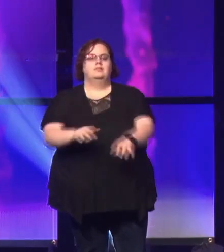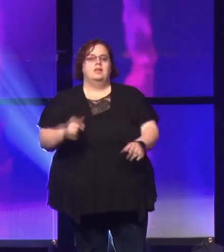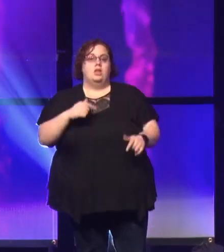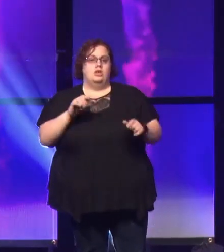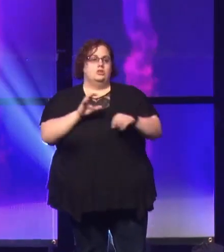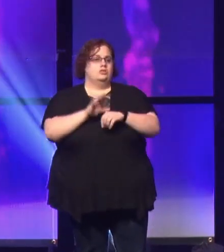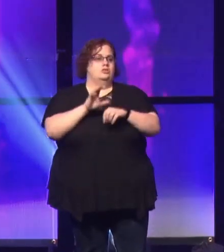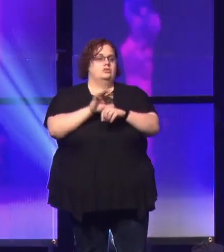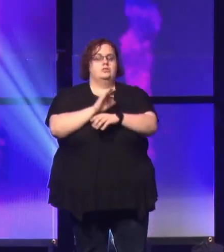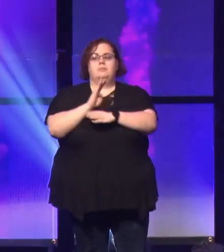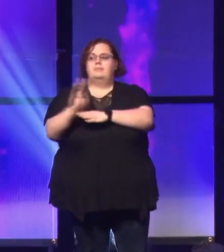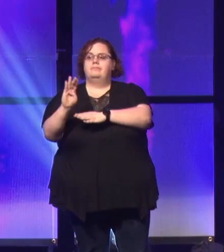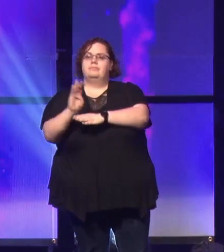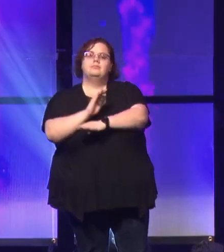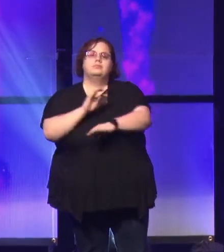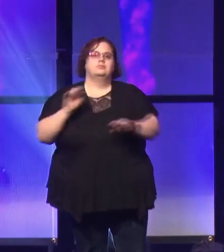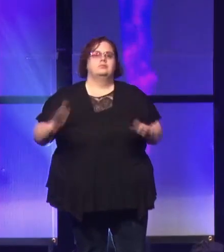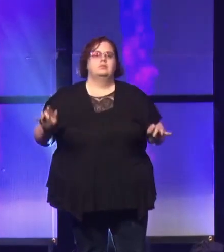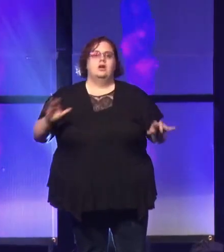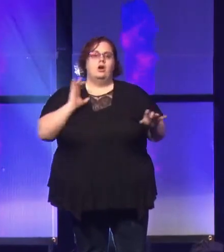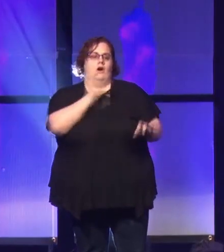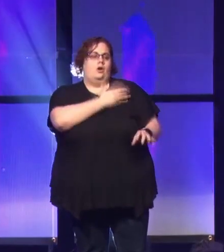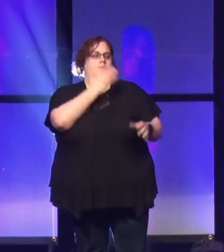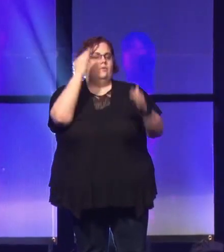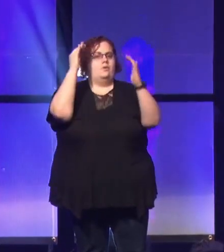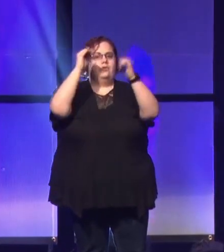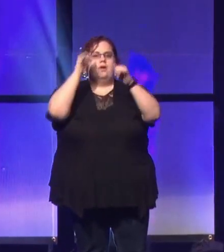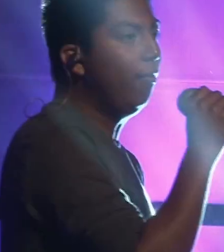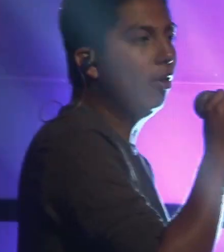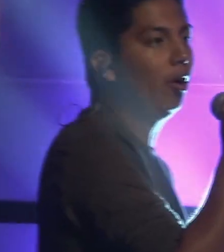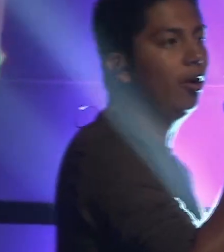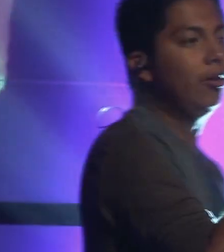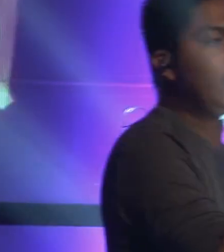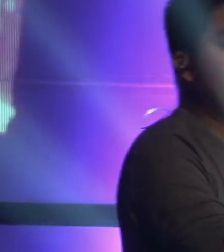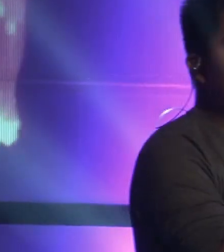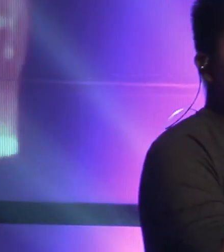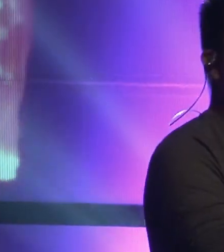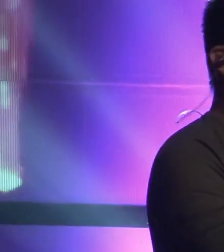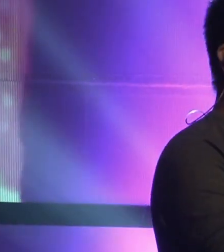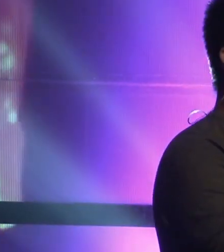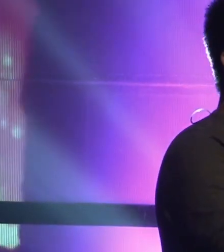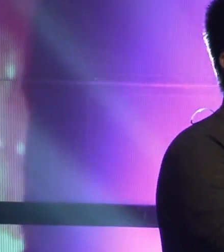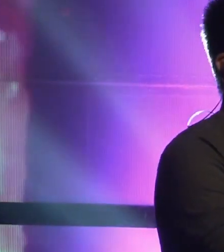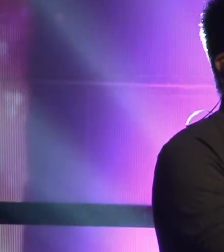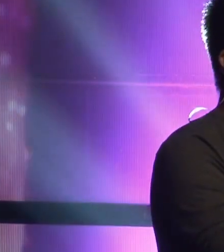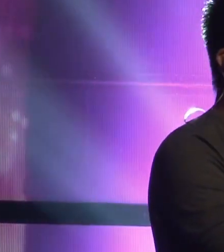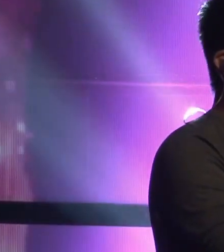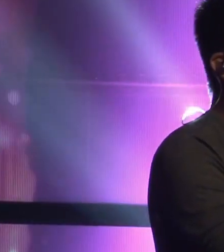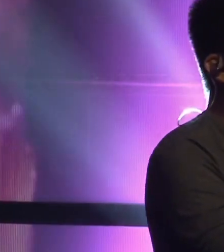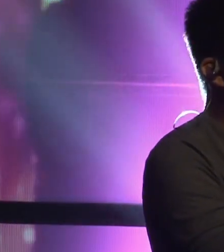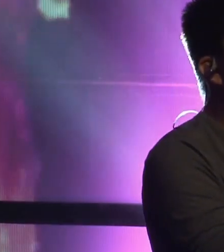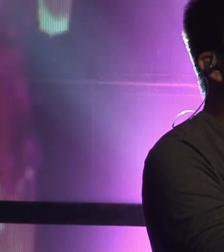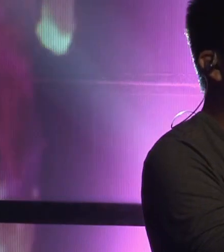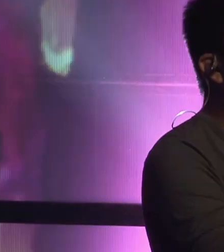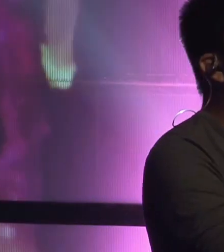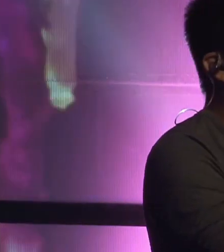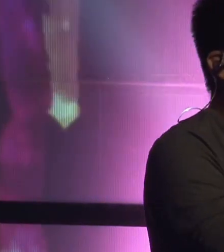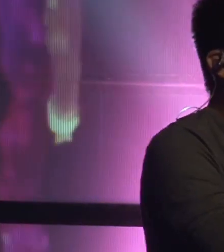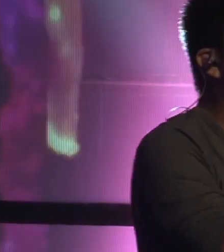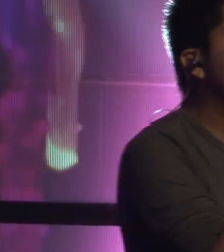church is alive. And our hope forever is the name